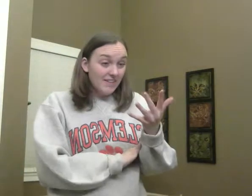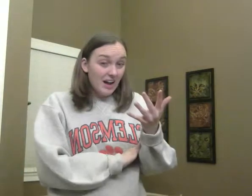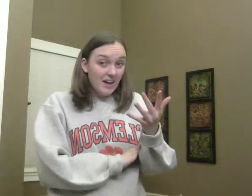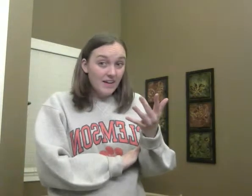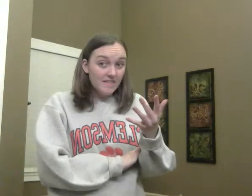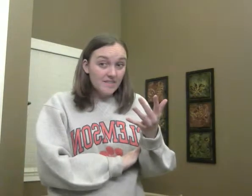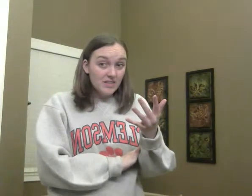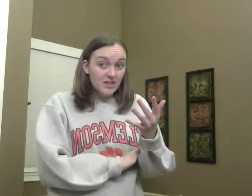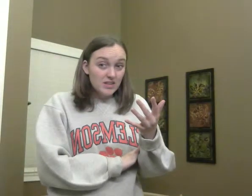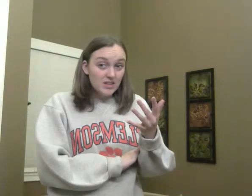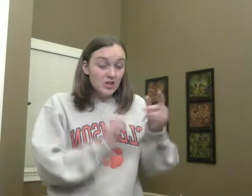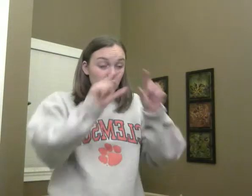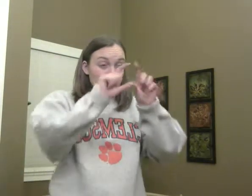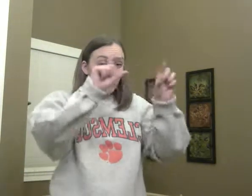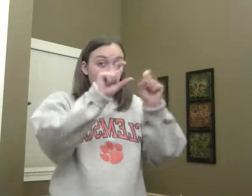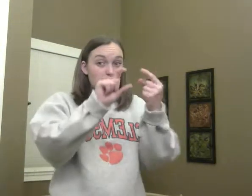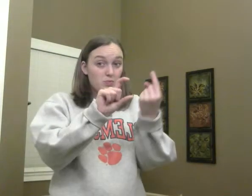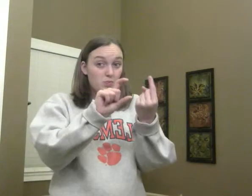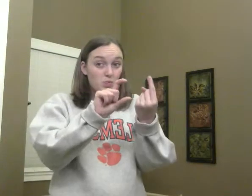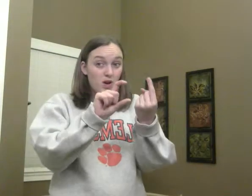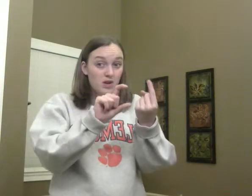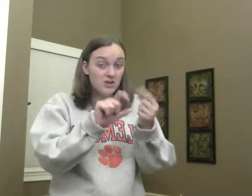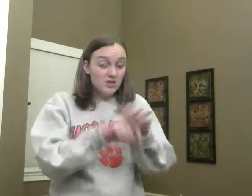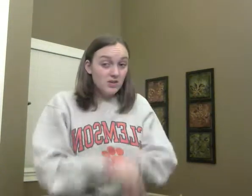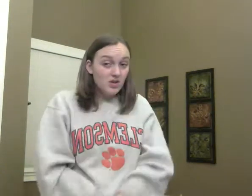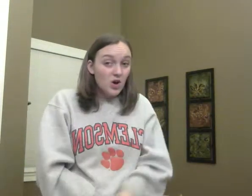1, water spiders also have